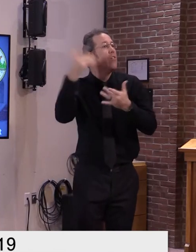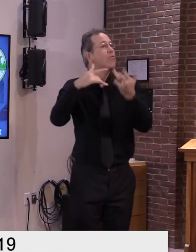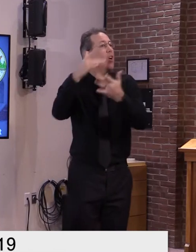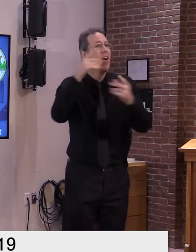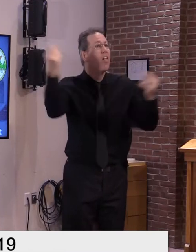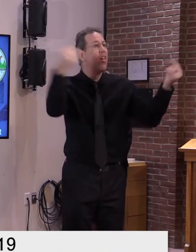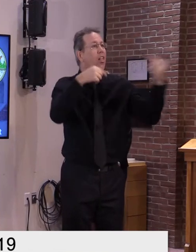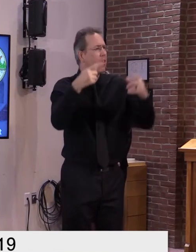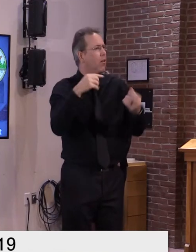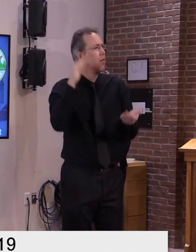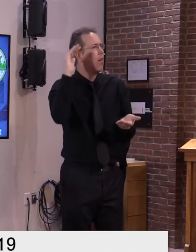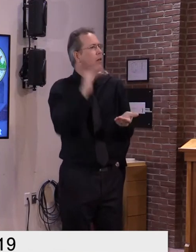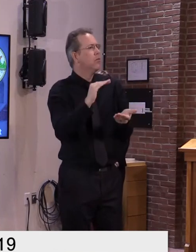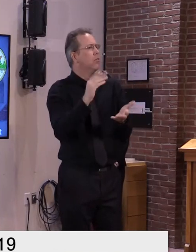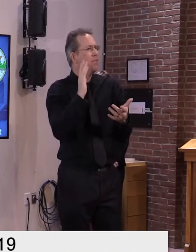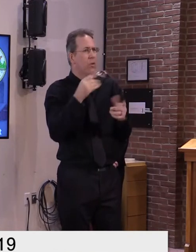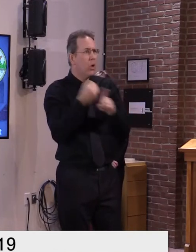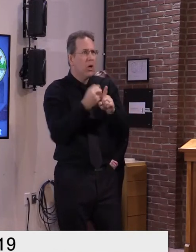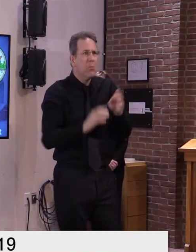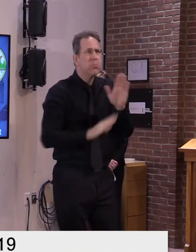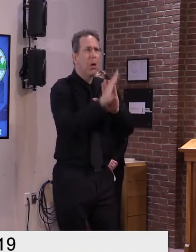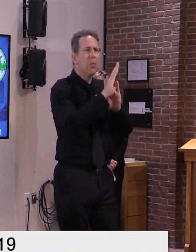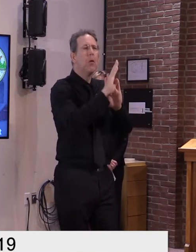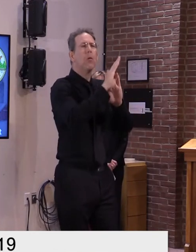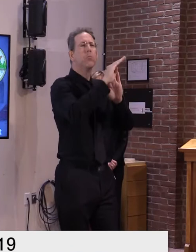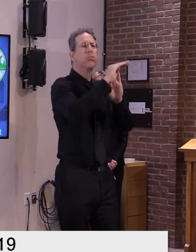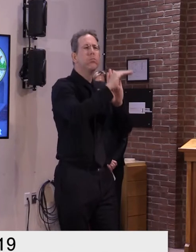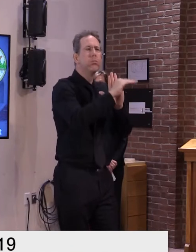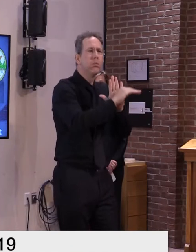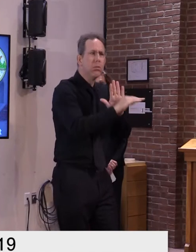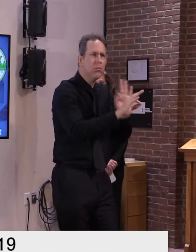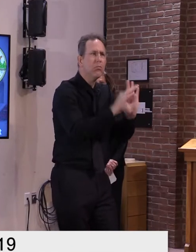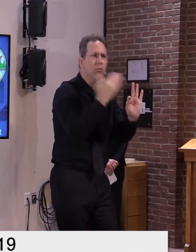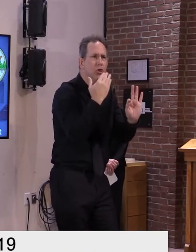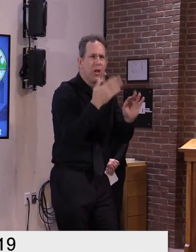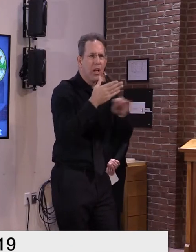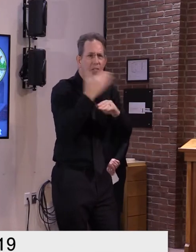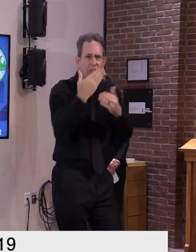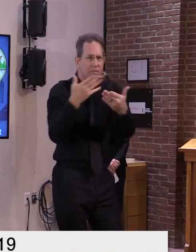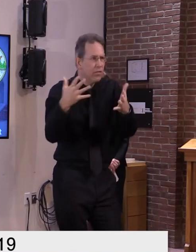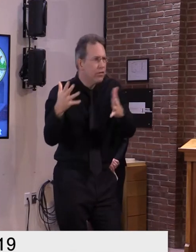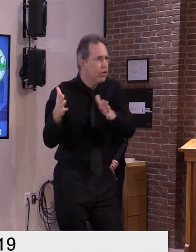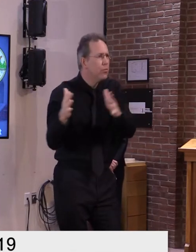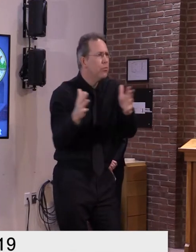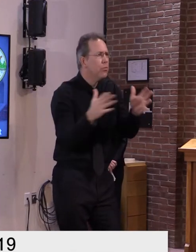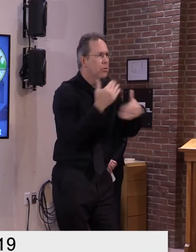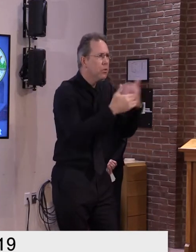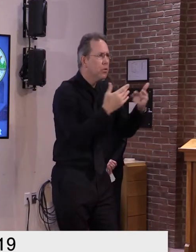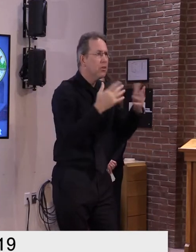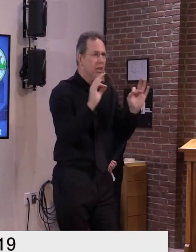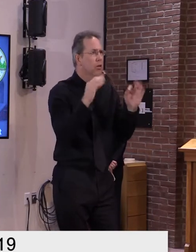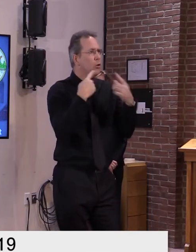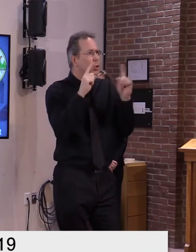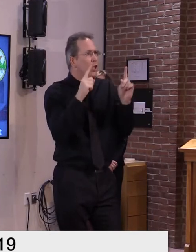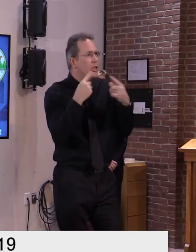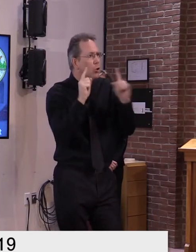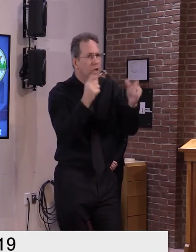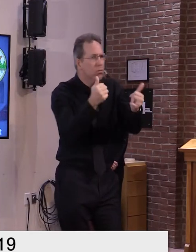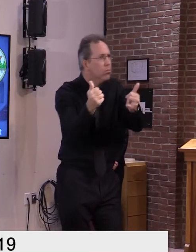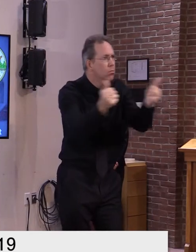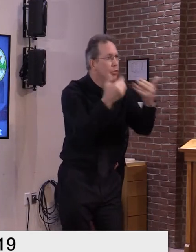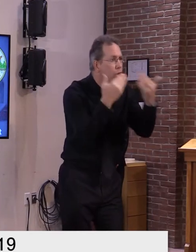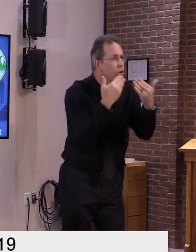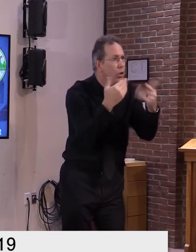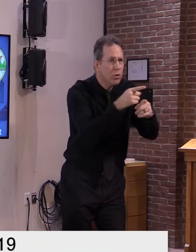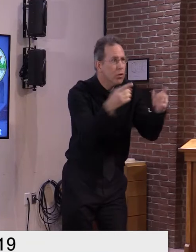cases are declining. What you're doing is working, and we need to keep it up. Because even though a plateau